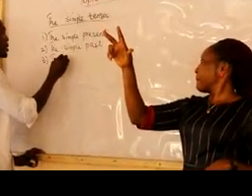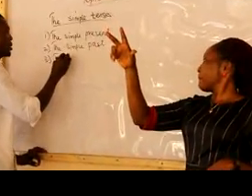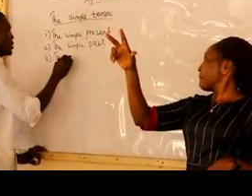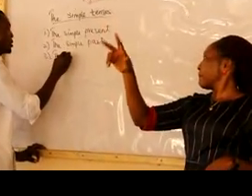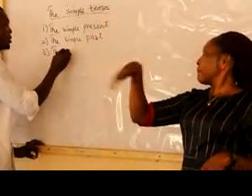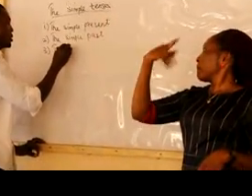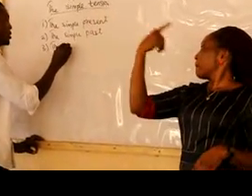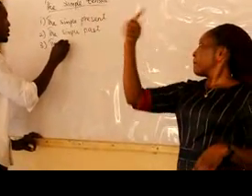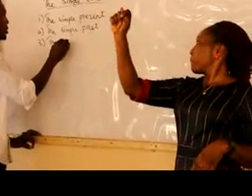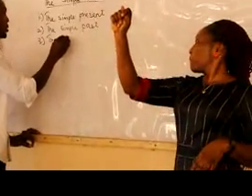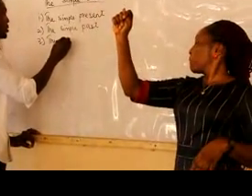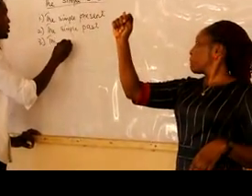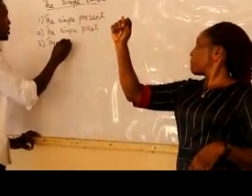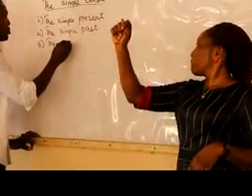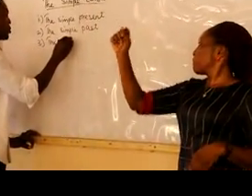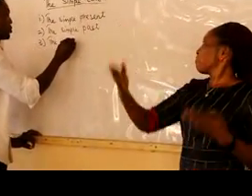the